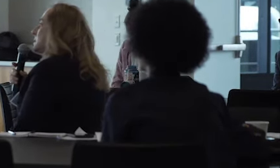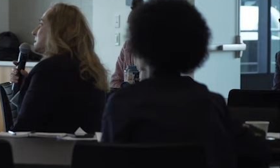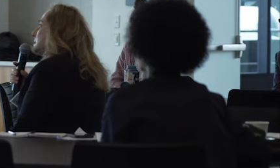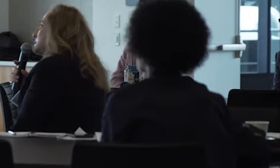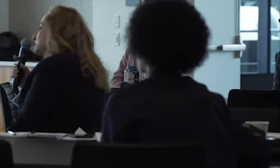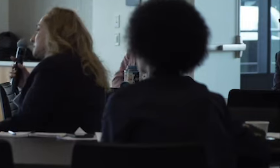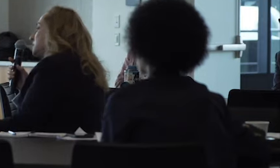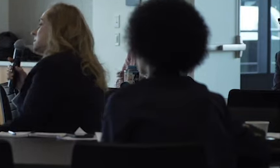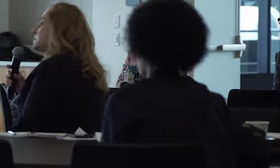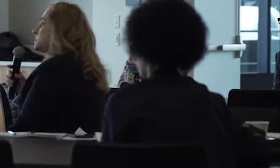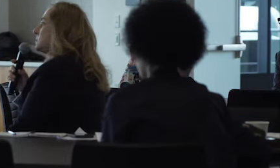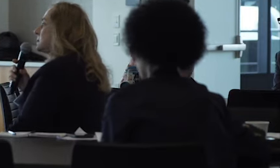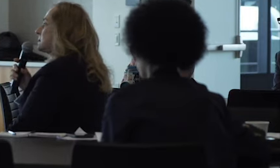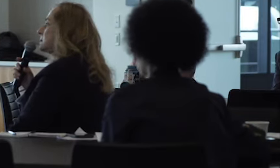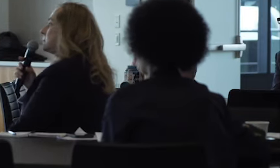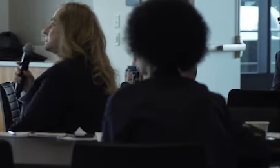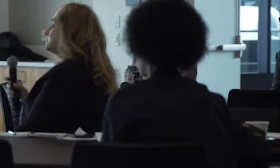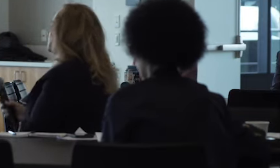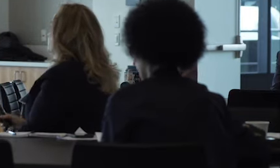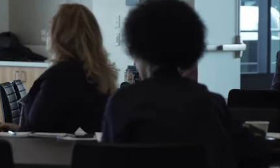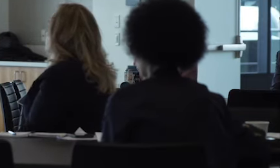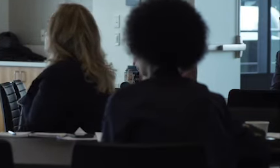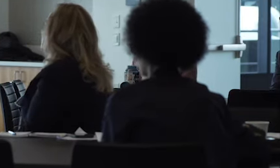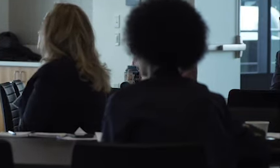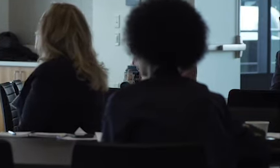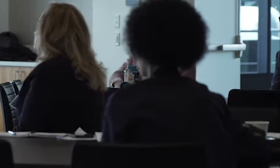how do we overcome that? Just putting it out there.